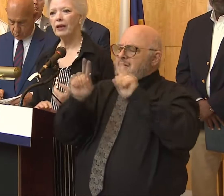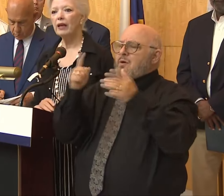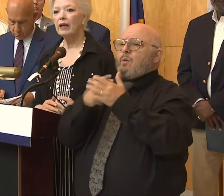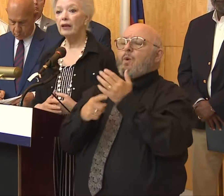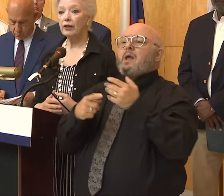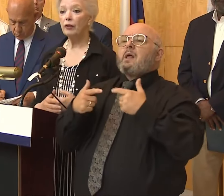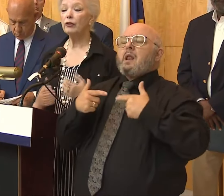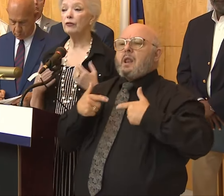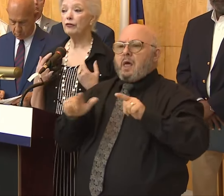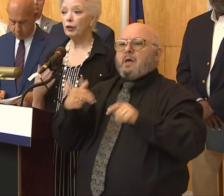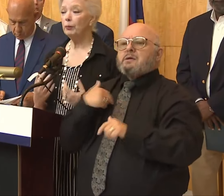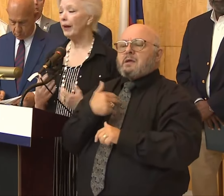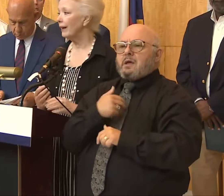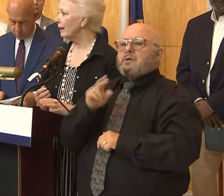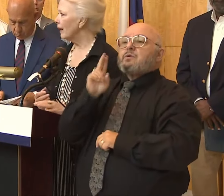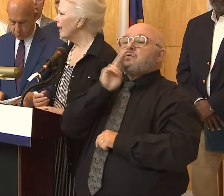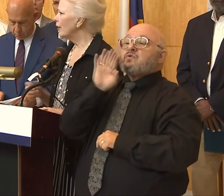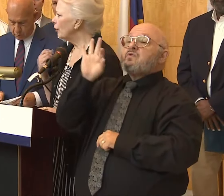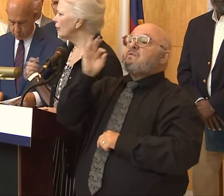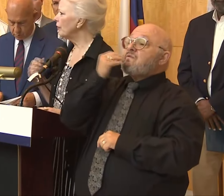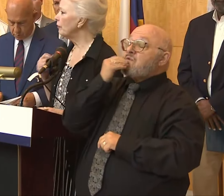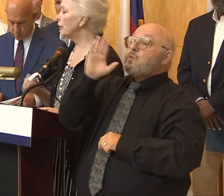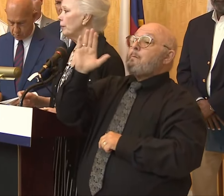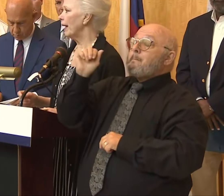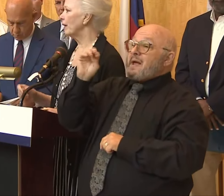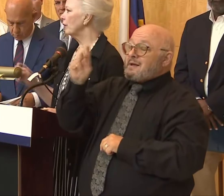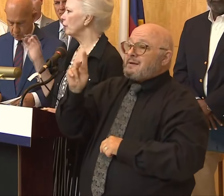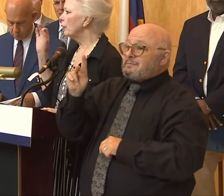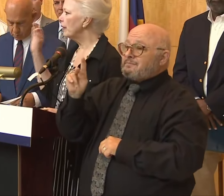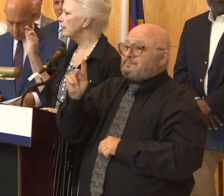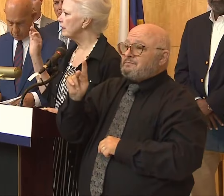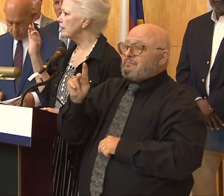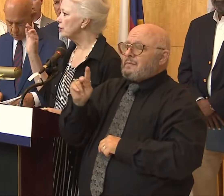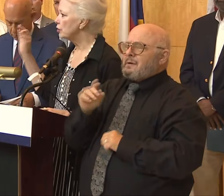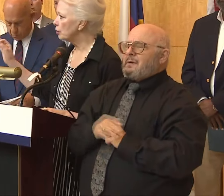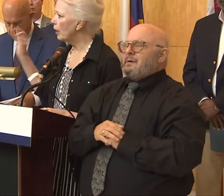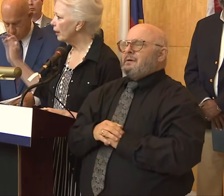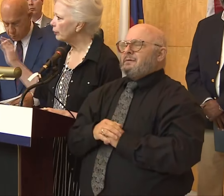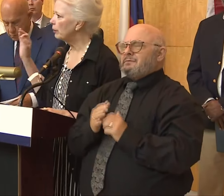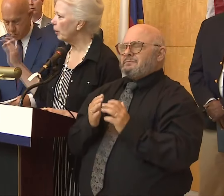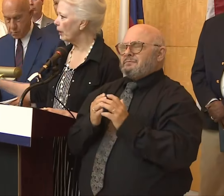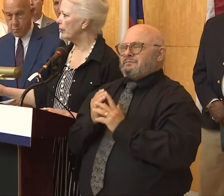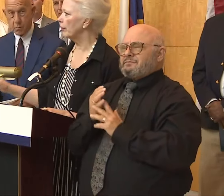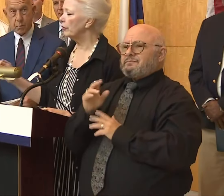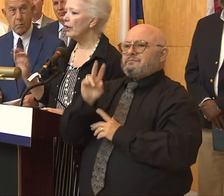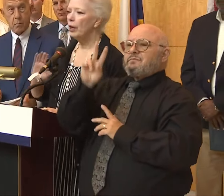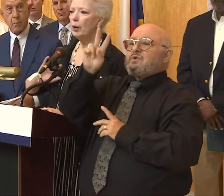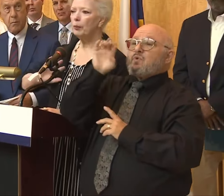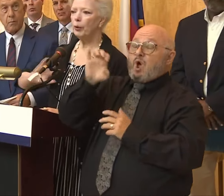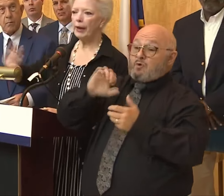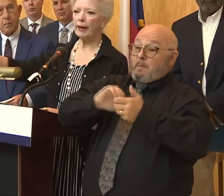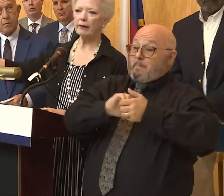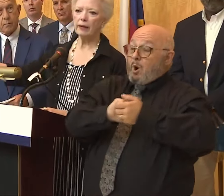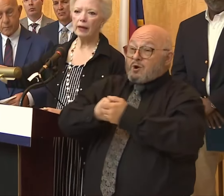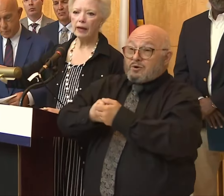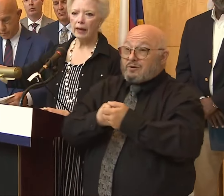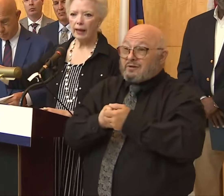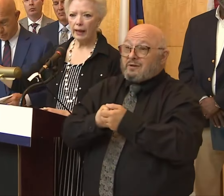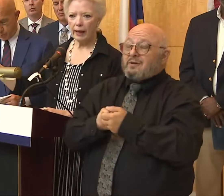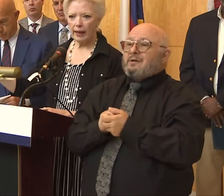enables the Houston Food Bank. Houston Food Bank, through its 200 partners, put